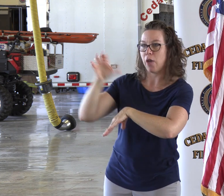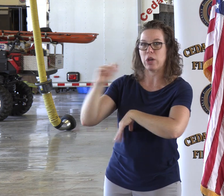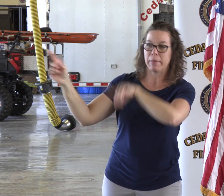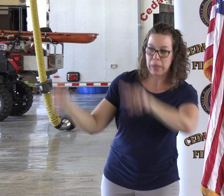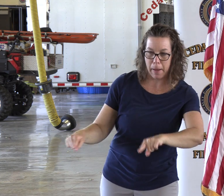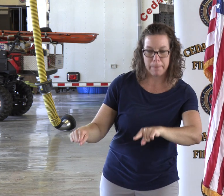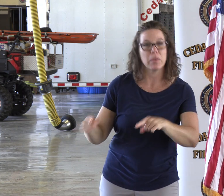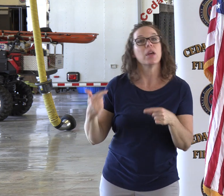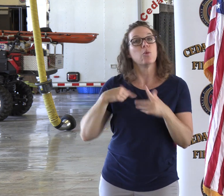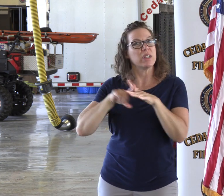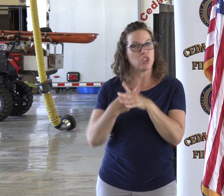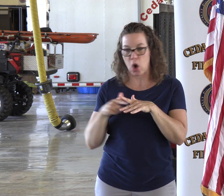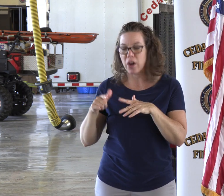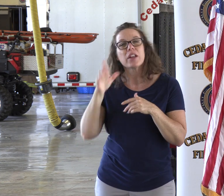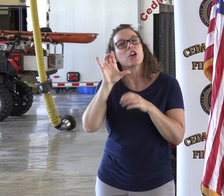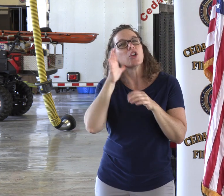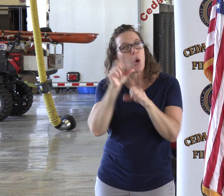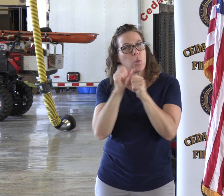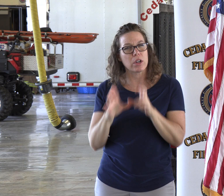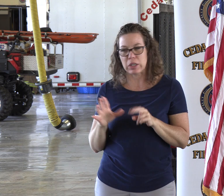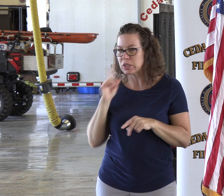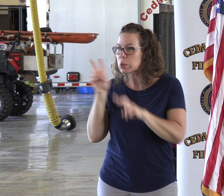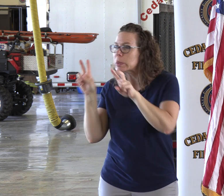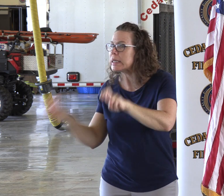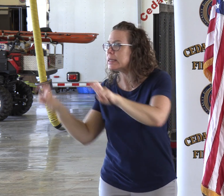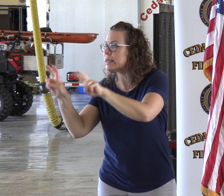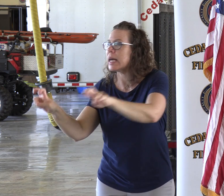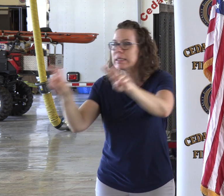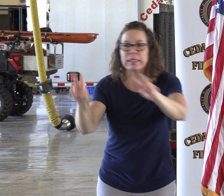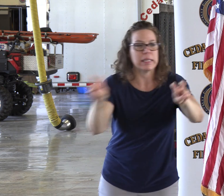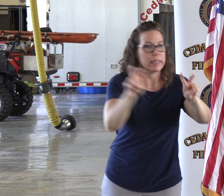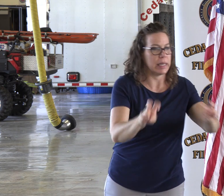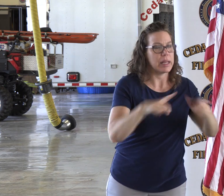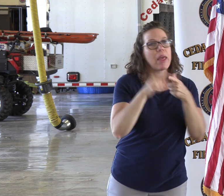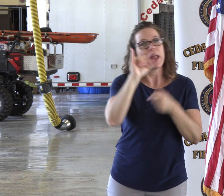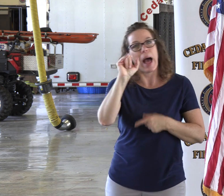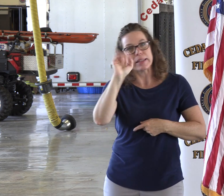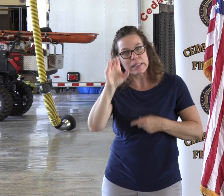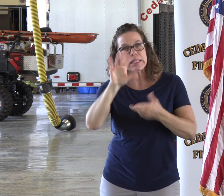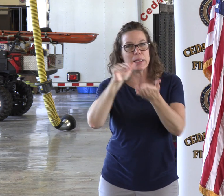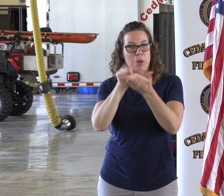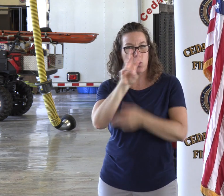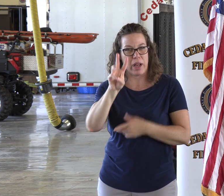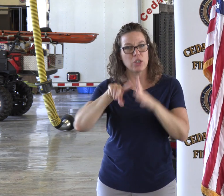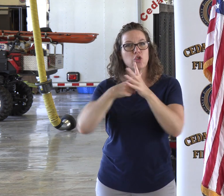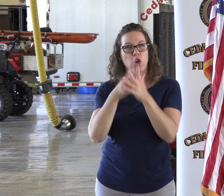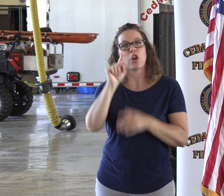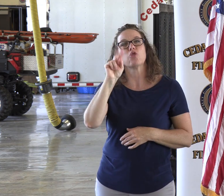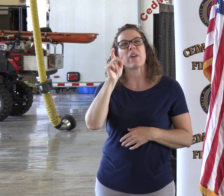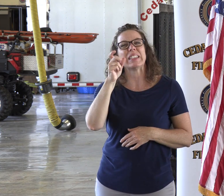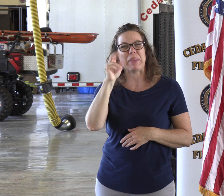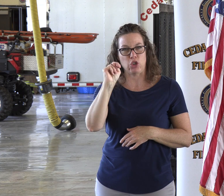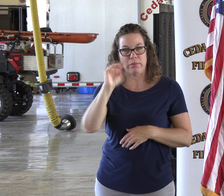We started sending crews to assess damage and to start rebuilding the circuits while ITC Midwest began restoring transmission